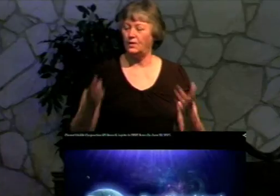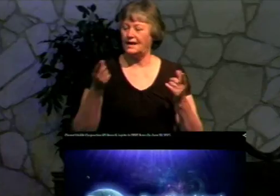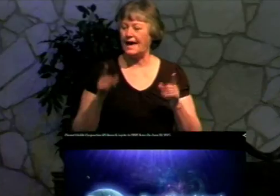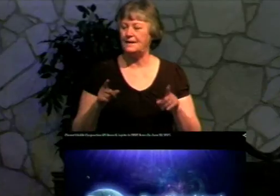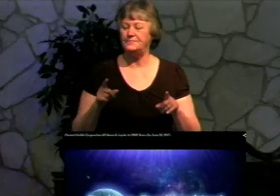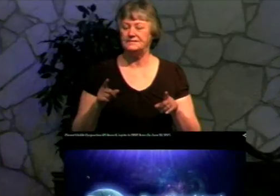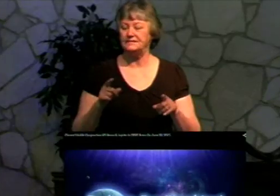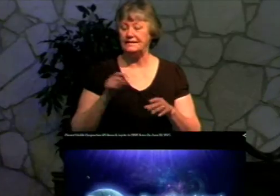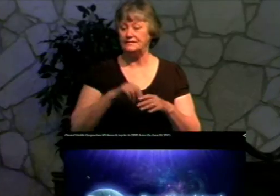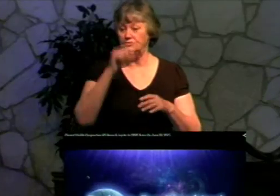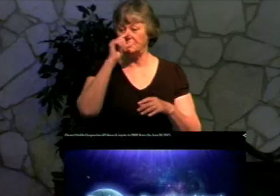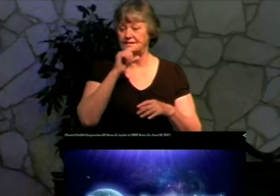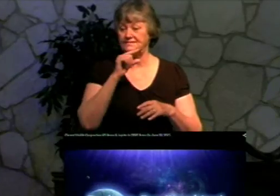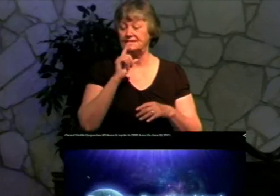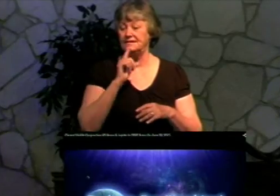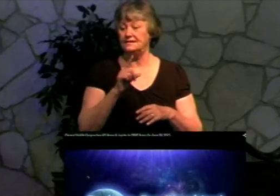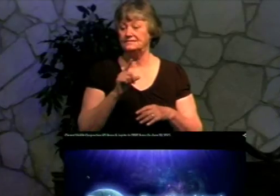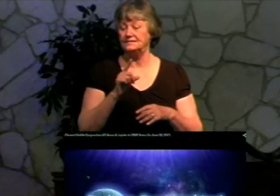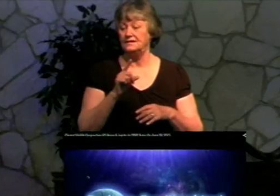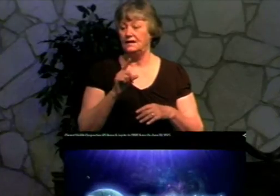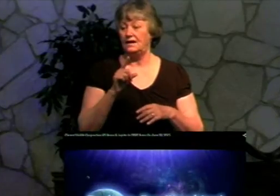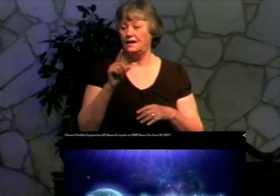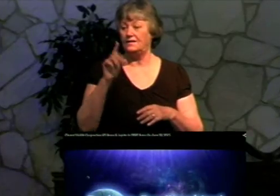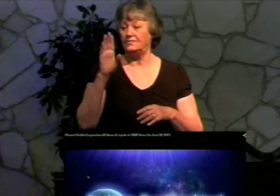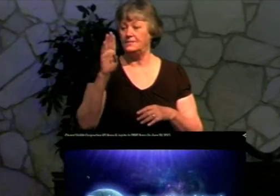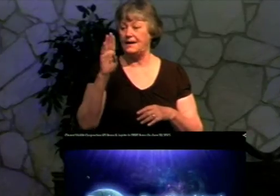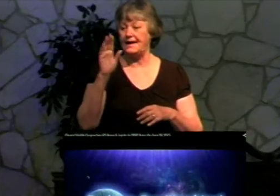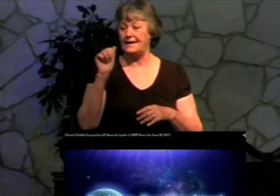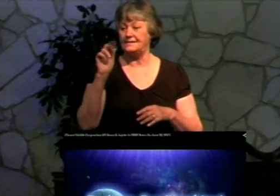What happened in Greece is the banks